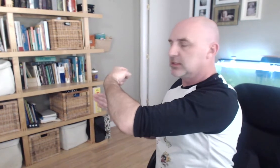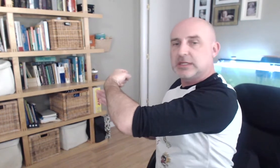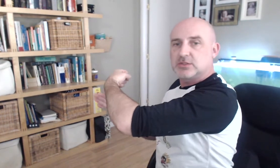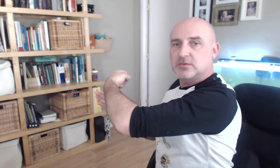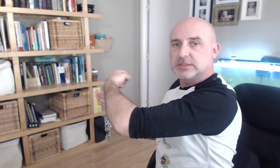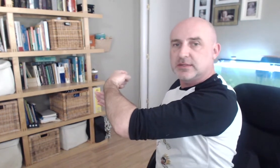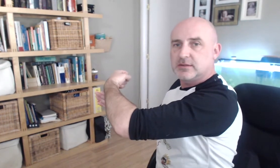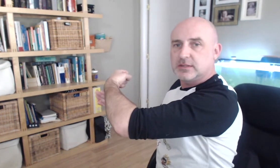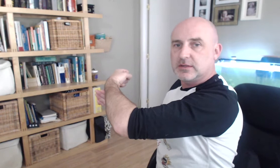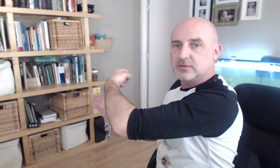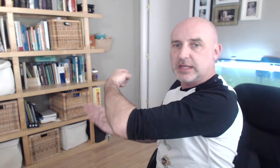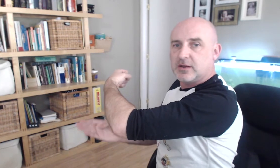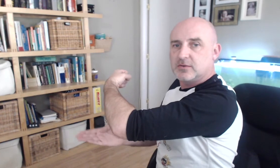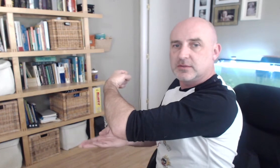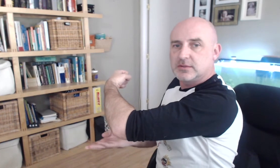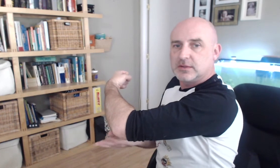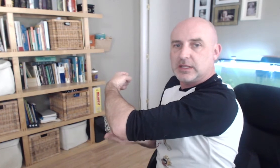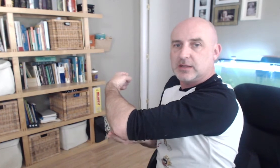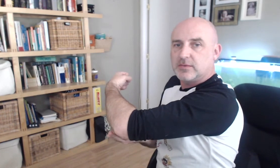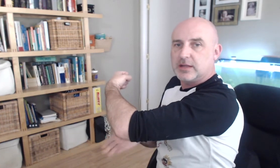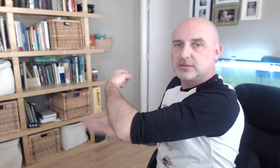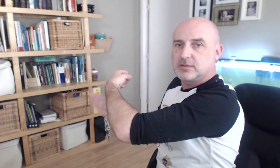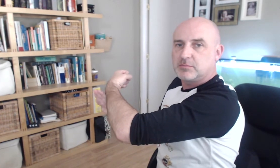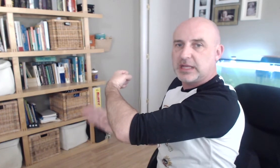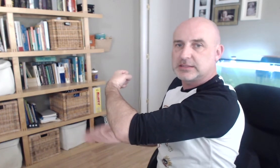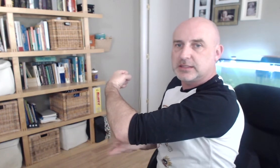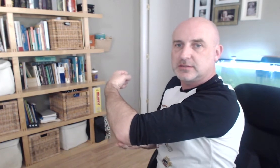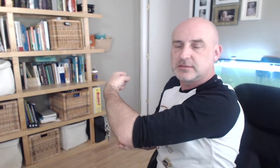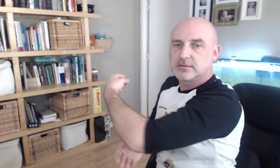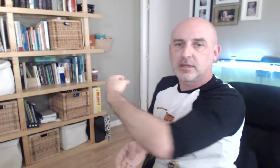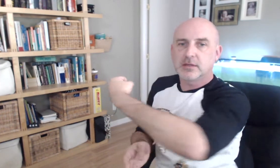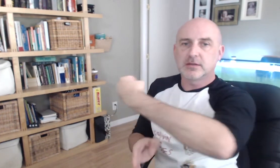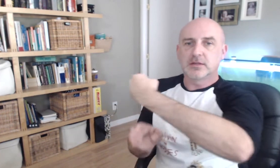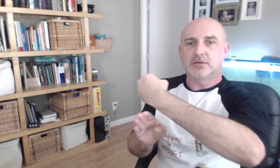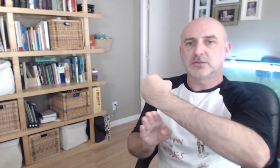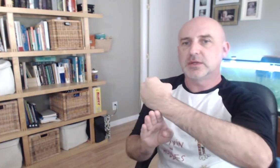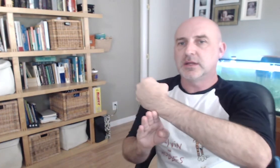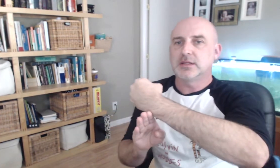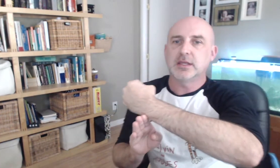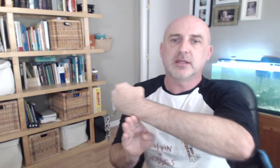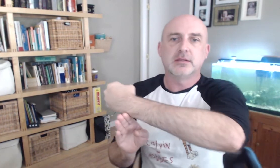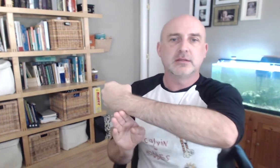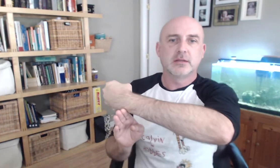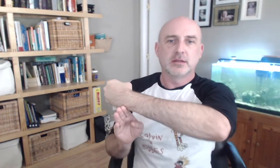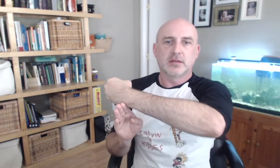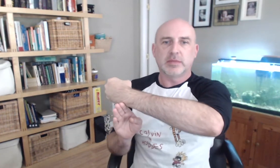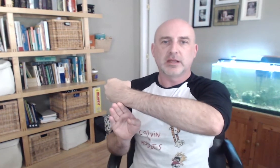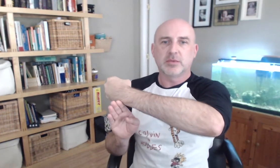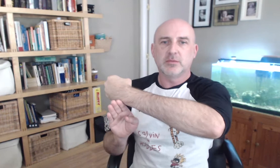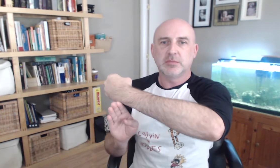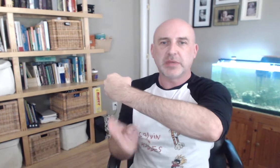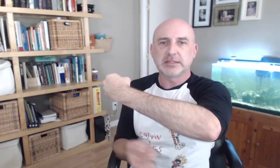touch your wrist here and then go down and around. Basket. Okay, or straight on again, back up a little bit, basket.